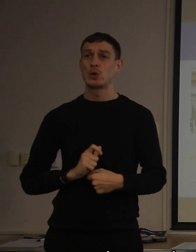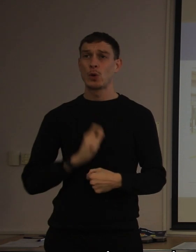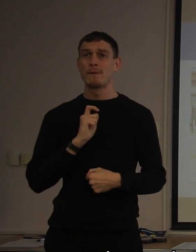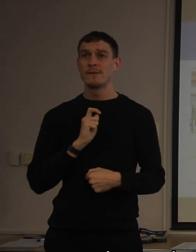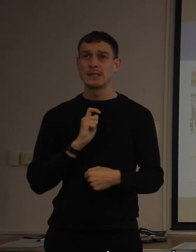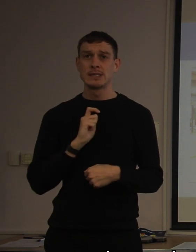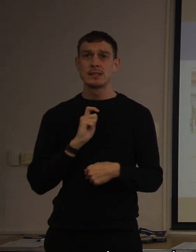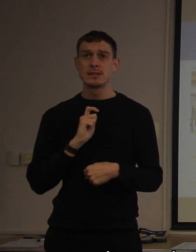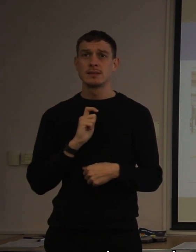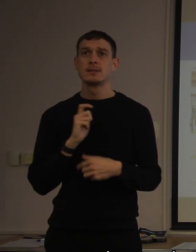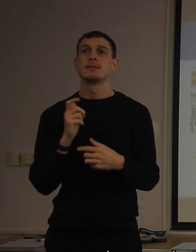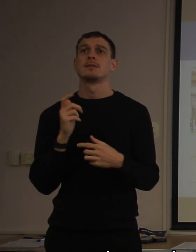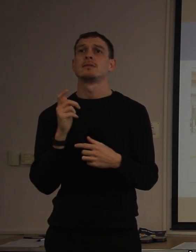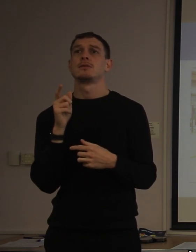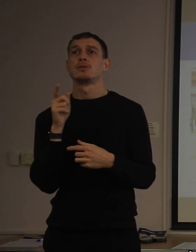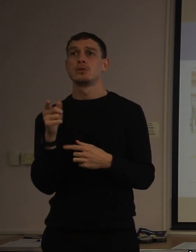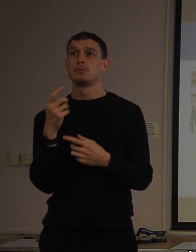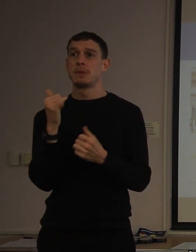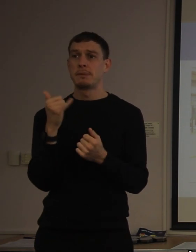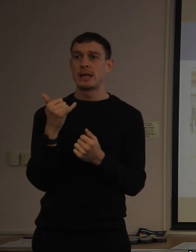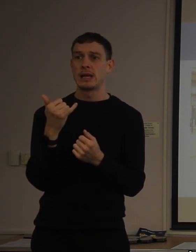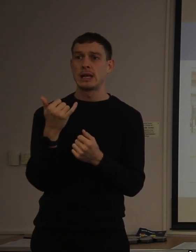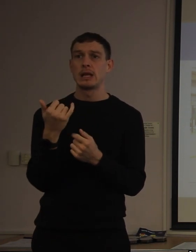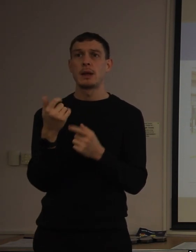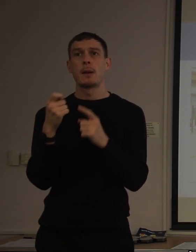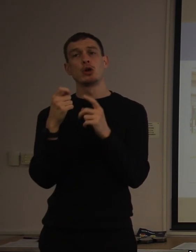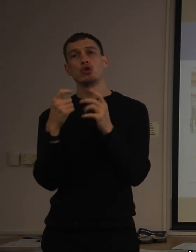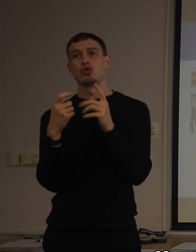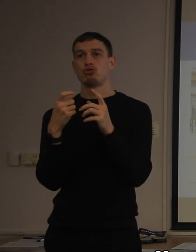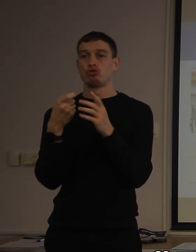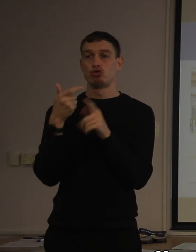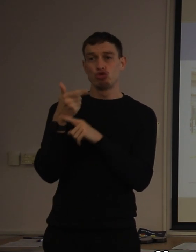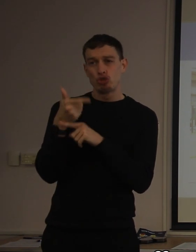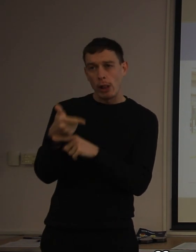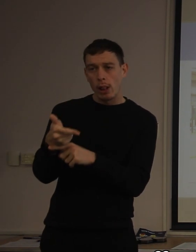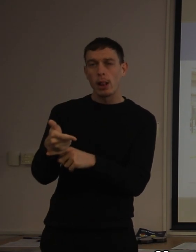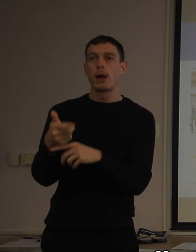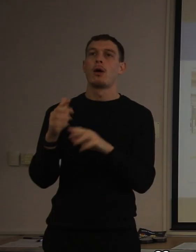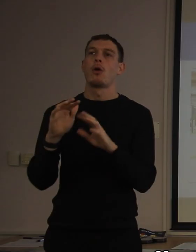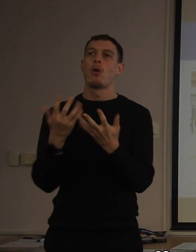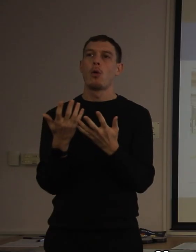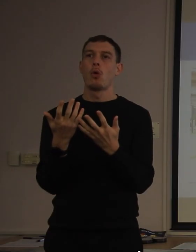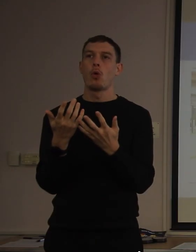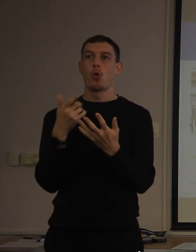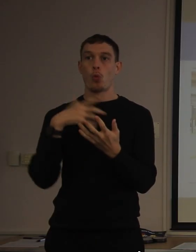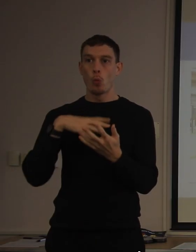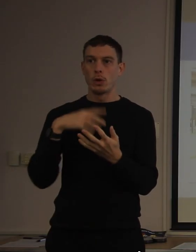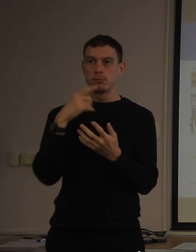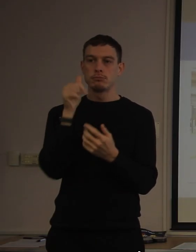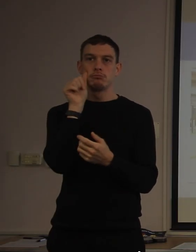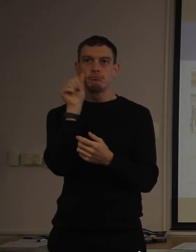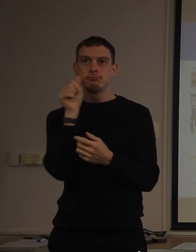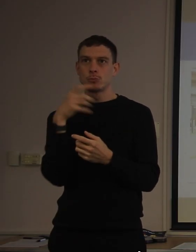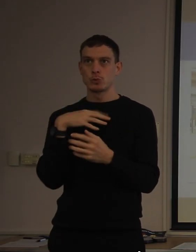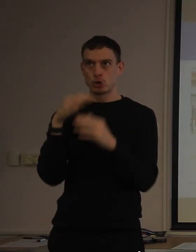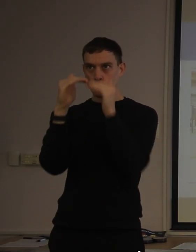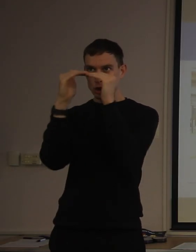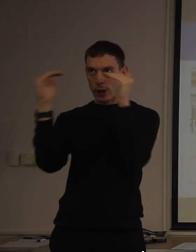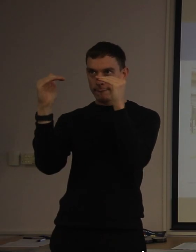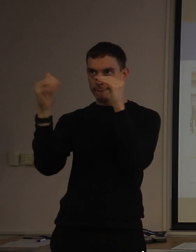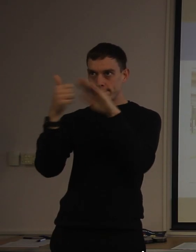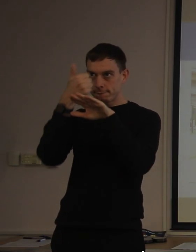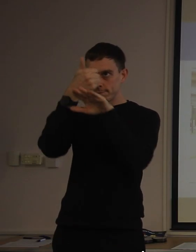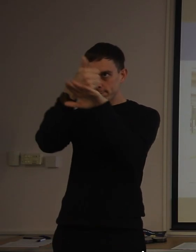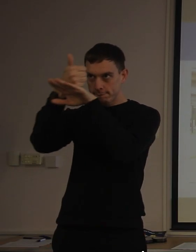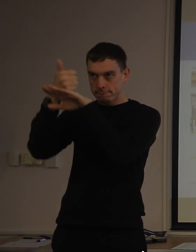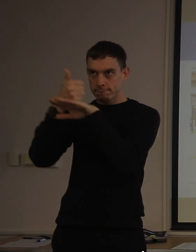to maybe use a power tool like a drill, for example, to put up a shelf, but they would absolutely love to be able to put up that shelf or